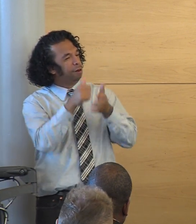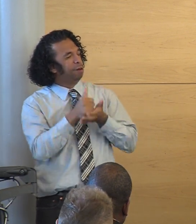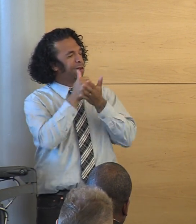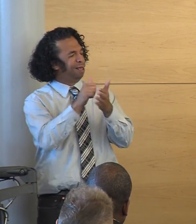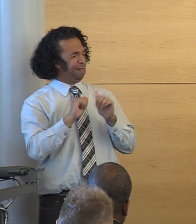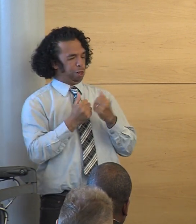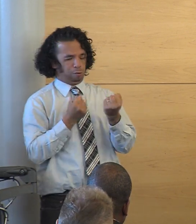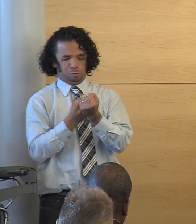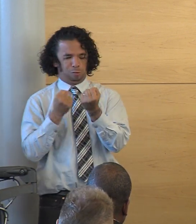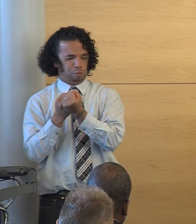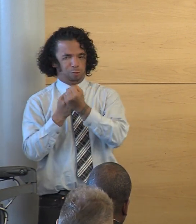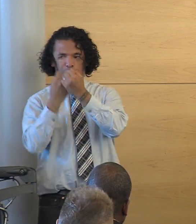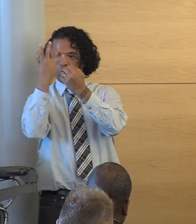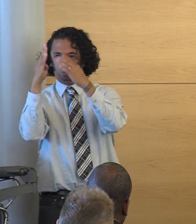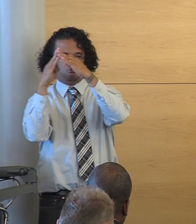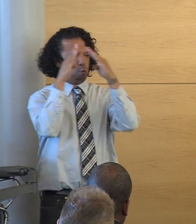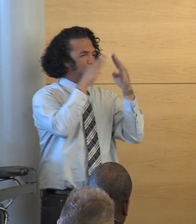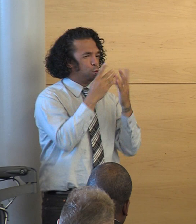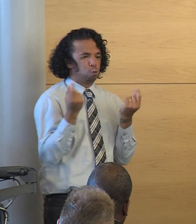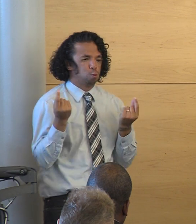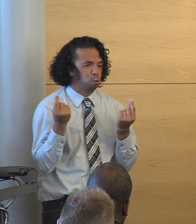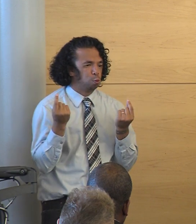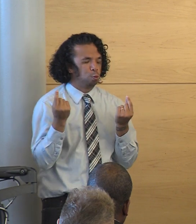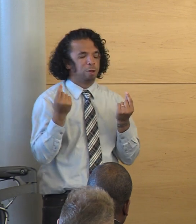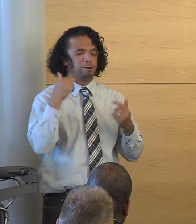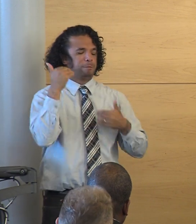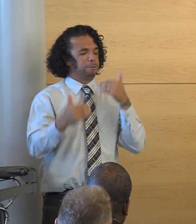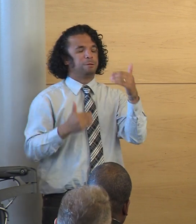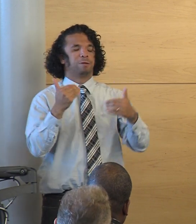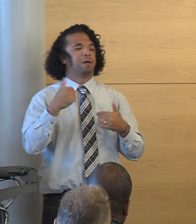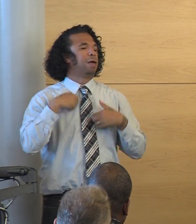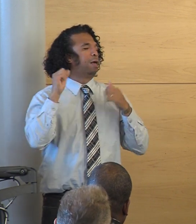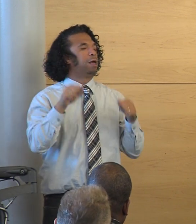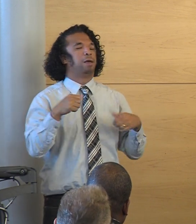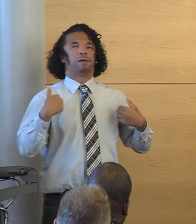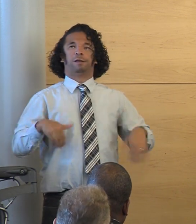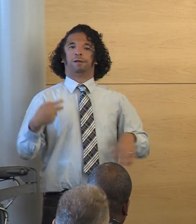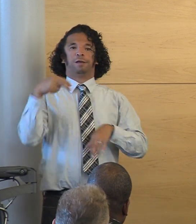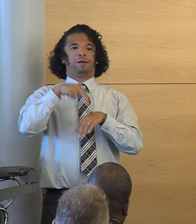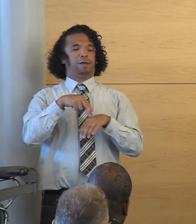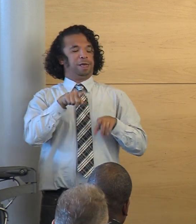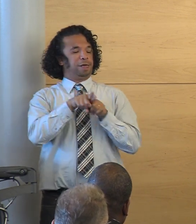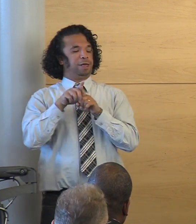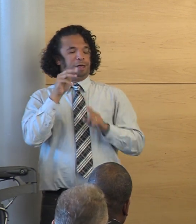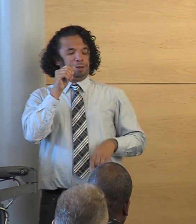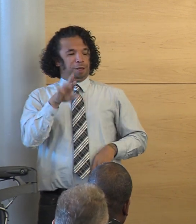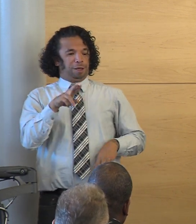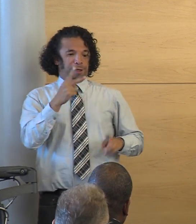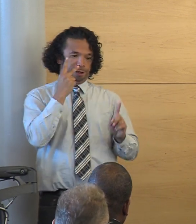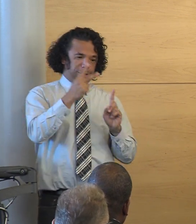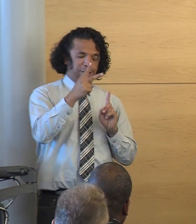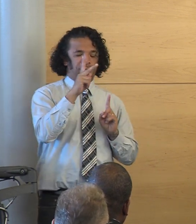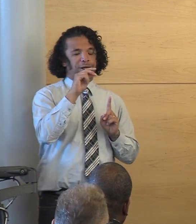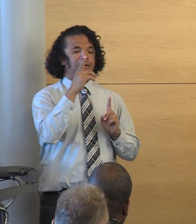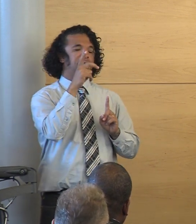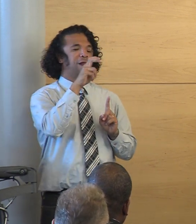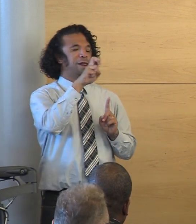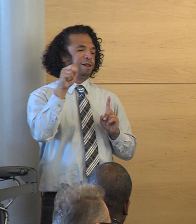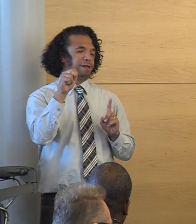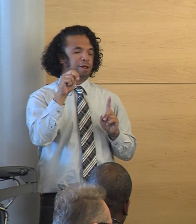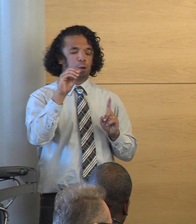beyond the four corners of that? What do we need to do? I couldn't be more honored to be up here as mayor to watch as Kathleen O'Toole, our last